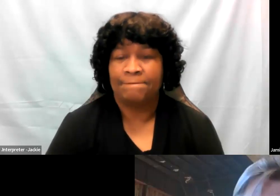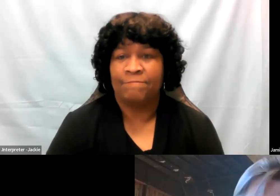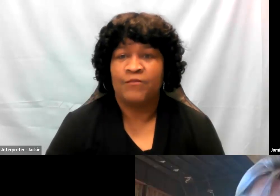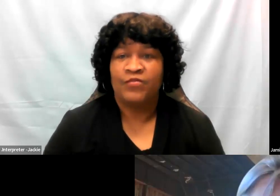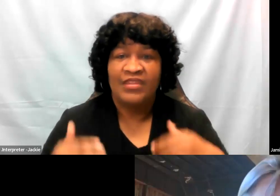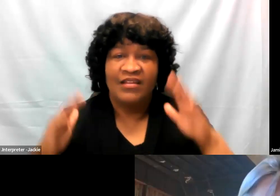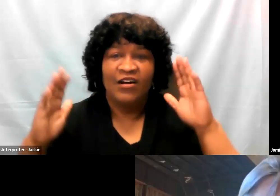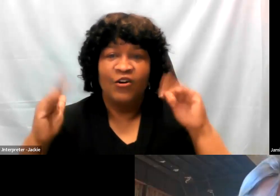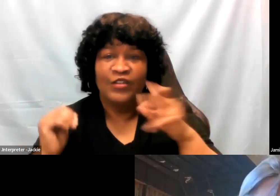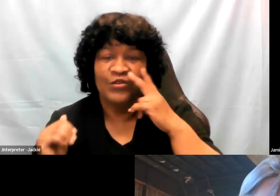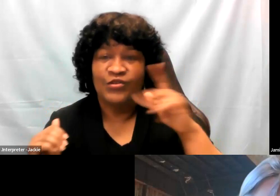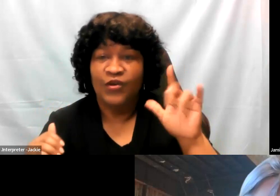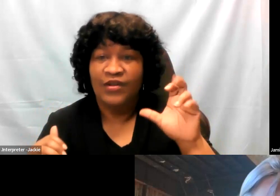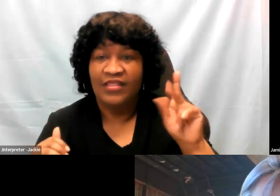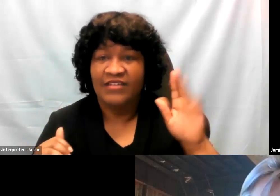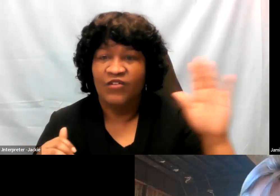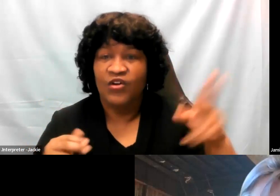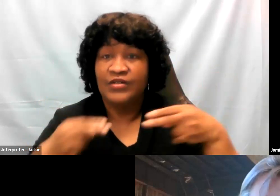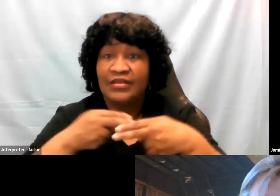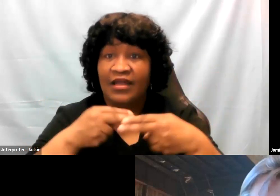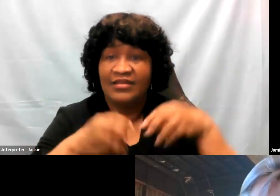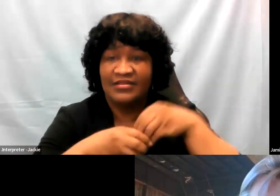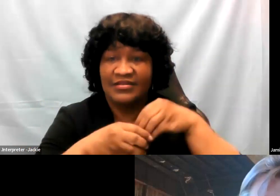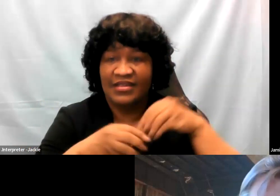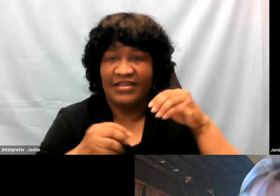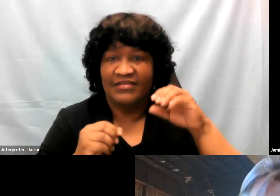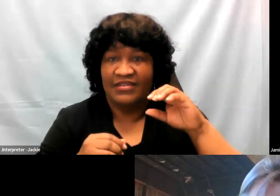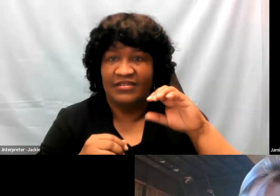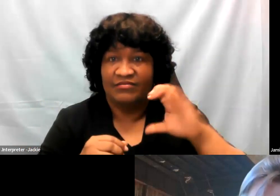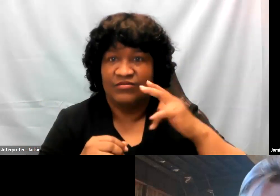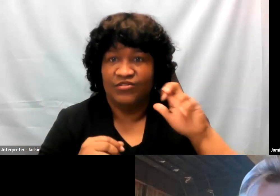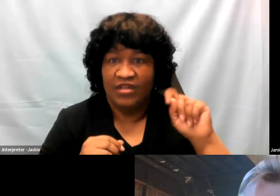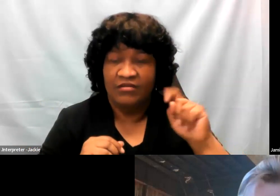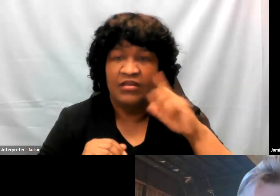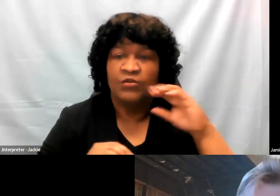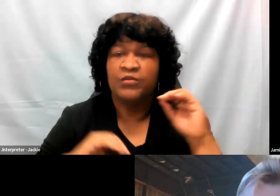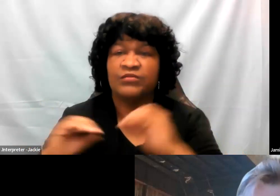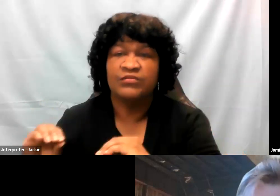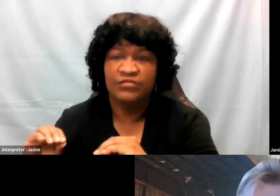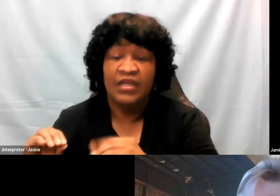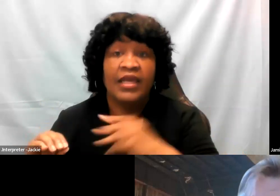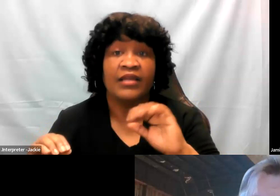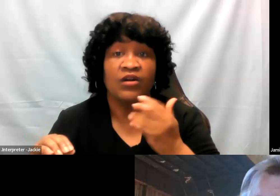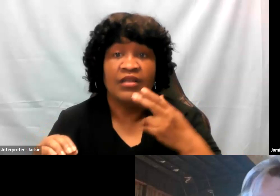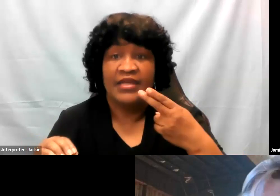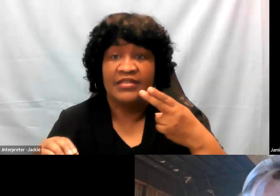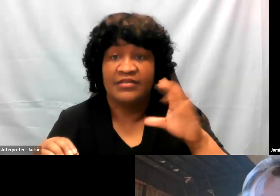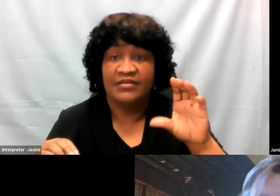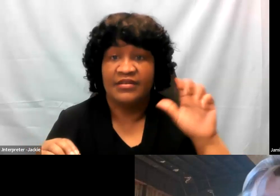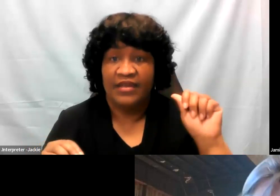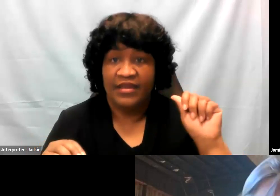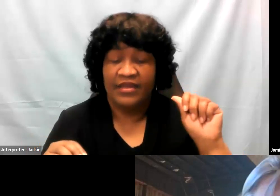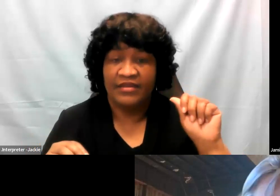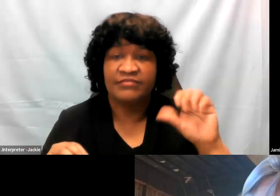Hopefully you saw the link to her slides in the chat that Brittany put in, but we'll have them posted on the HCA CRIS